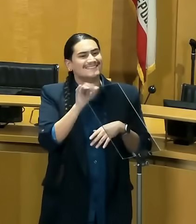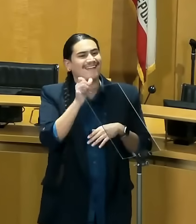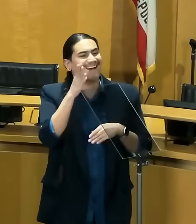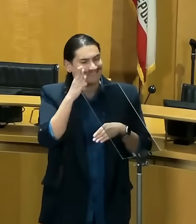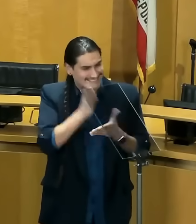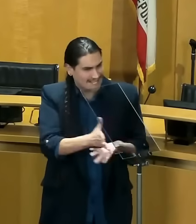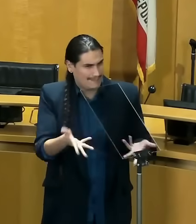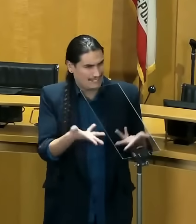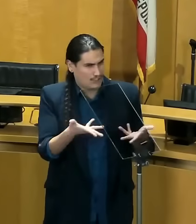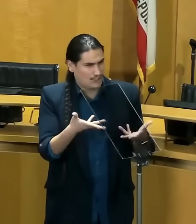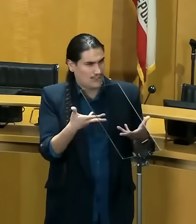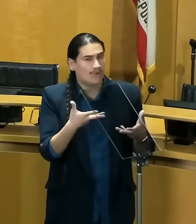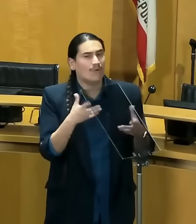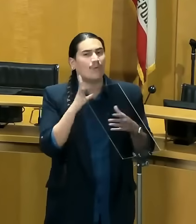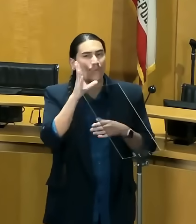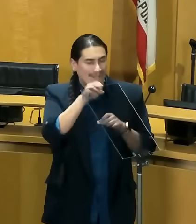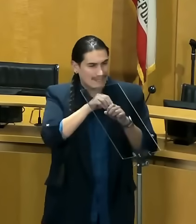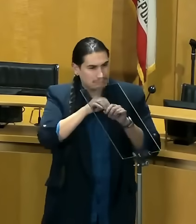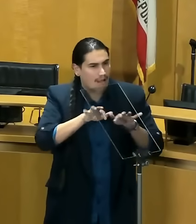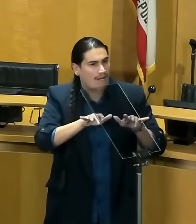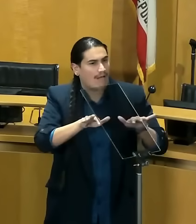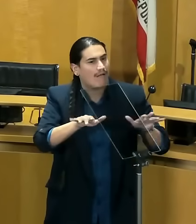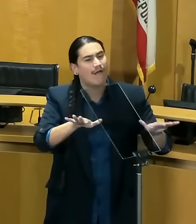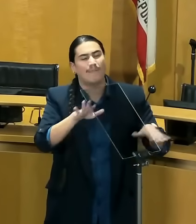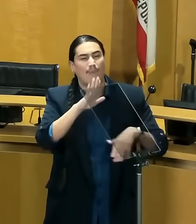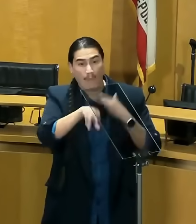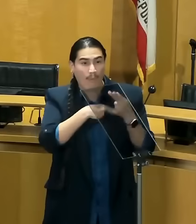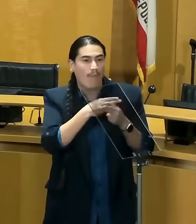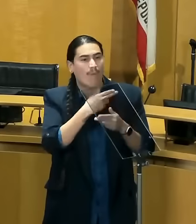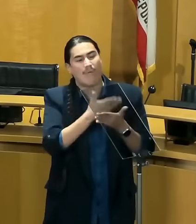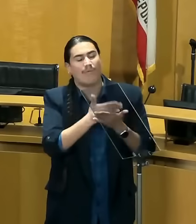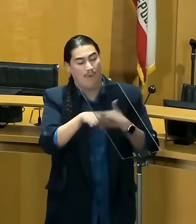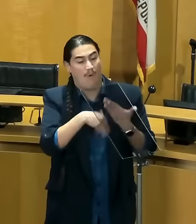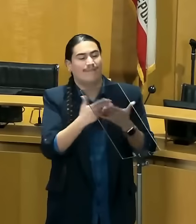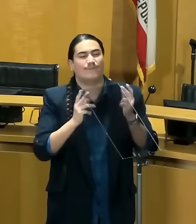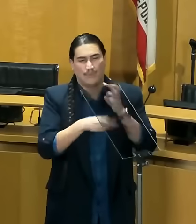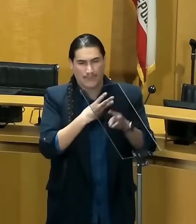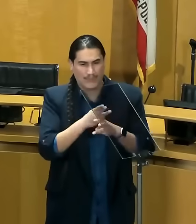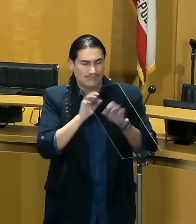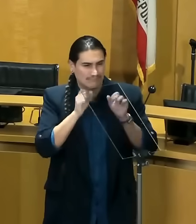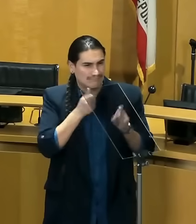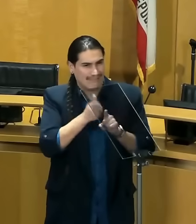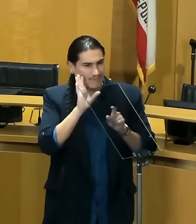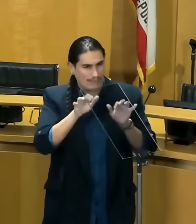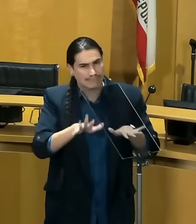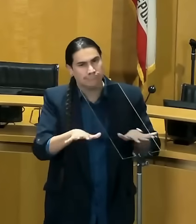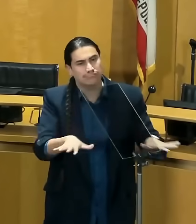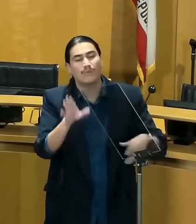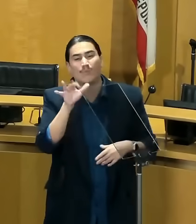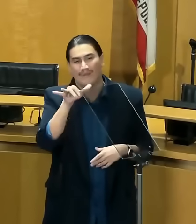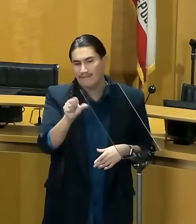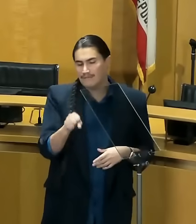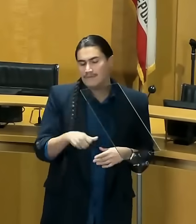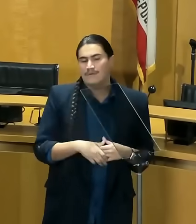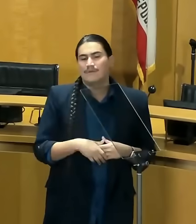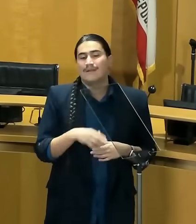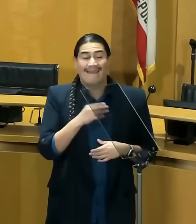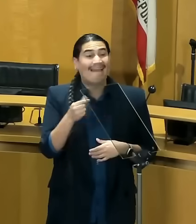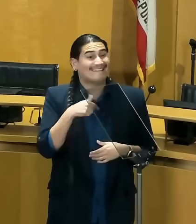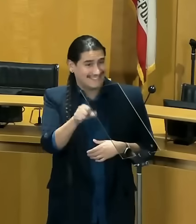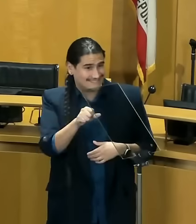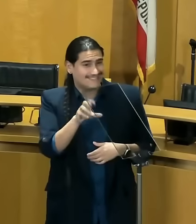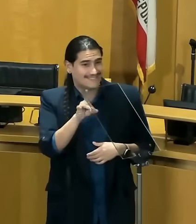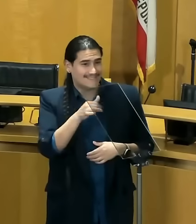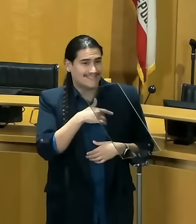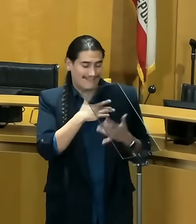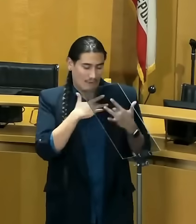room, but actually was going to impact all of humanity. And yes, I even had a little